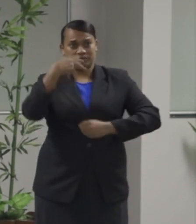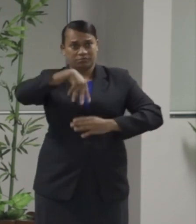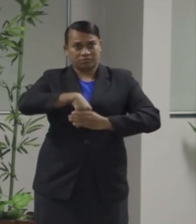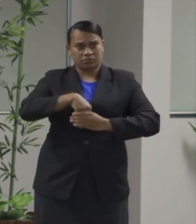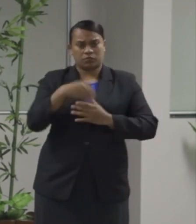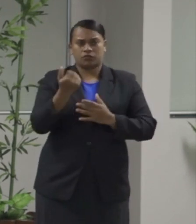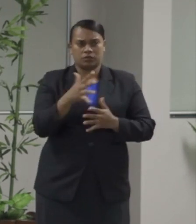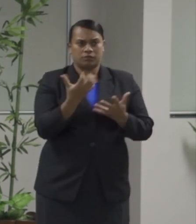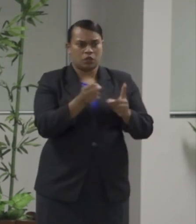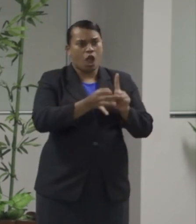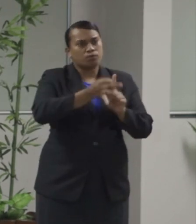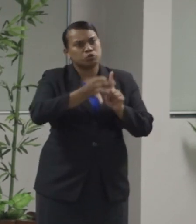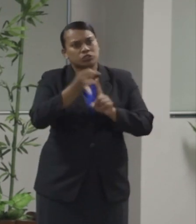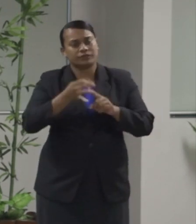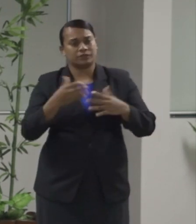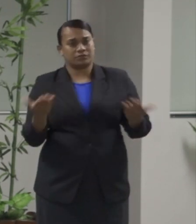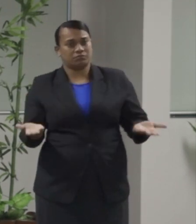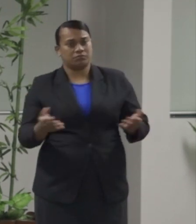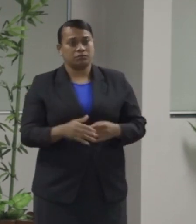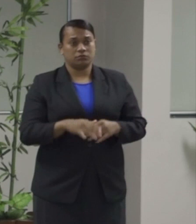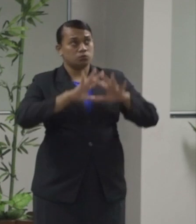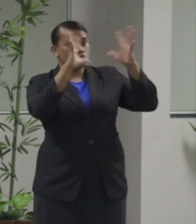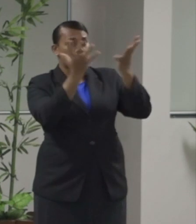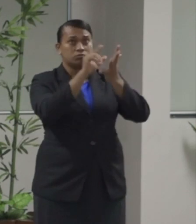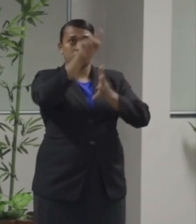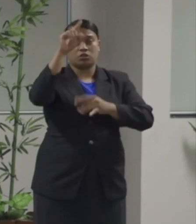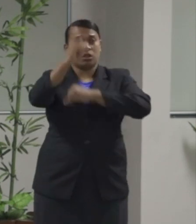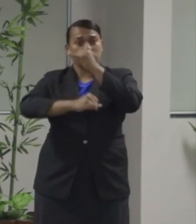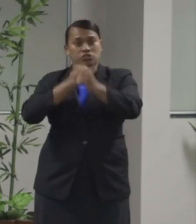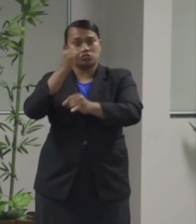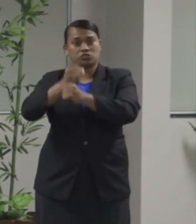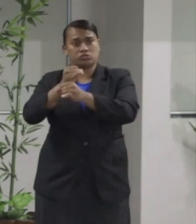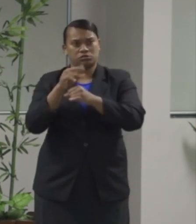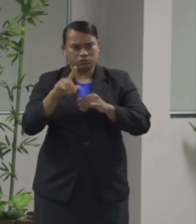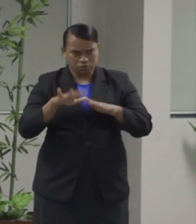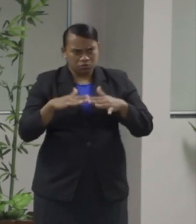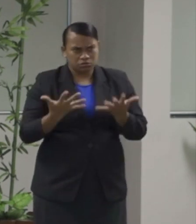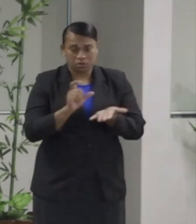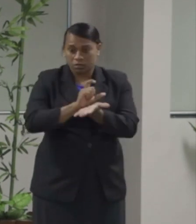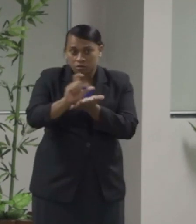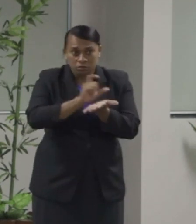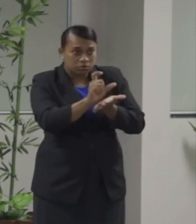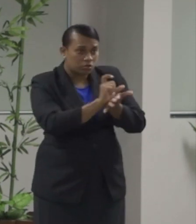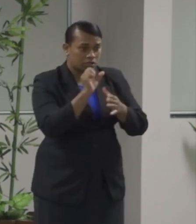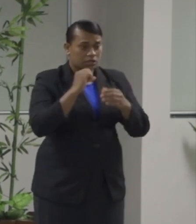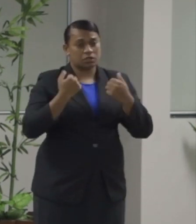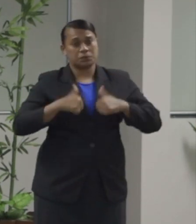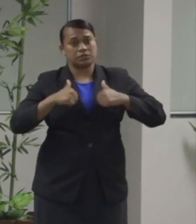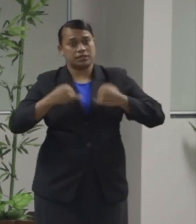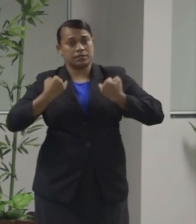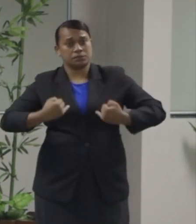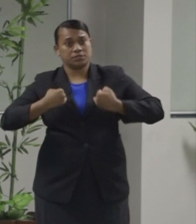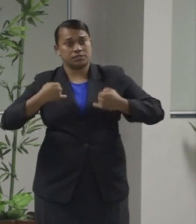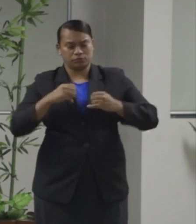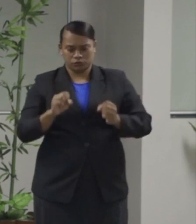From the moment the threat of a global pandemic was clear, our medical teams have been preparing to identify